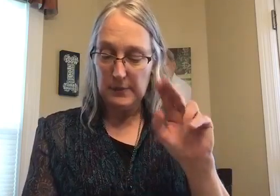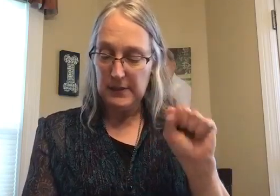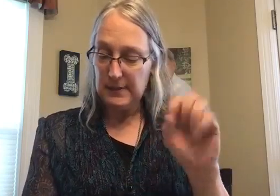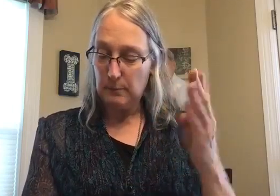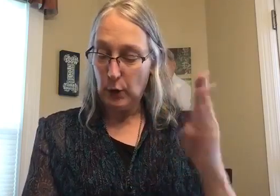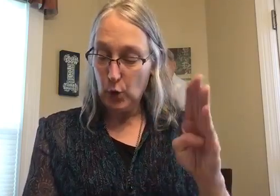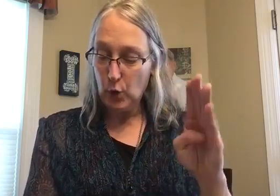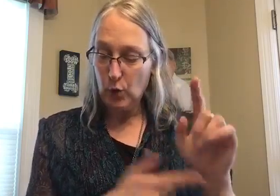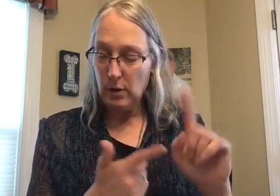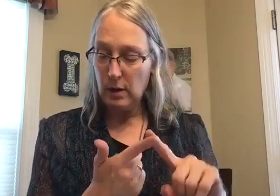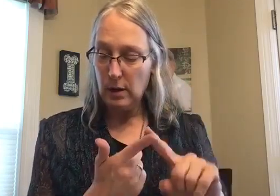eucalyptus blue,